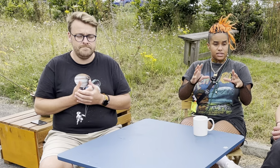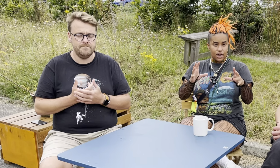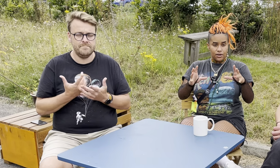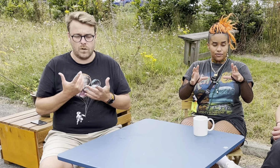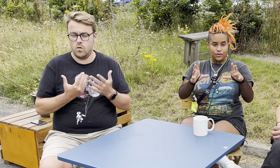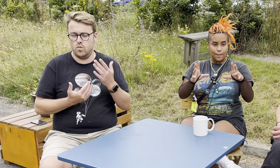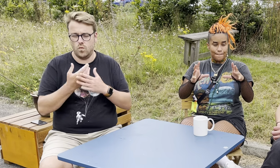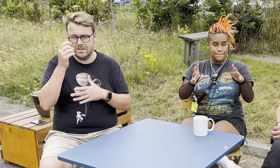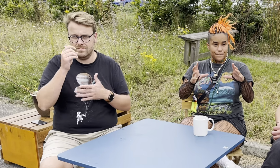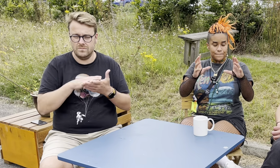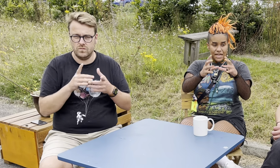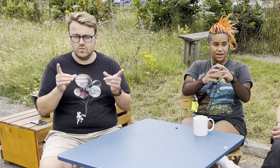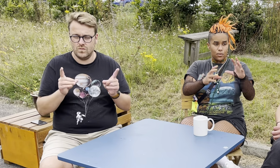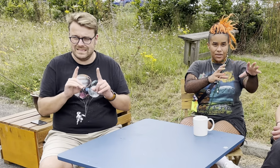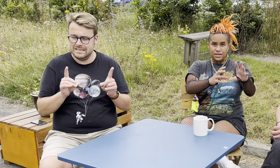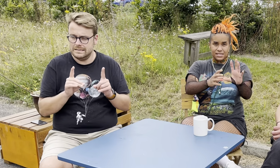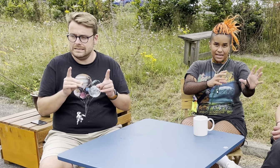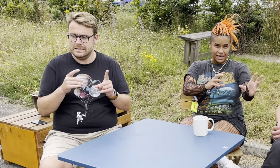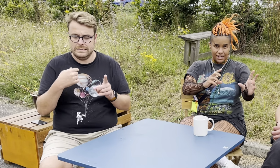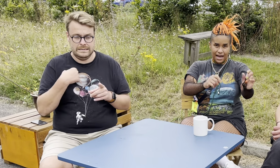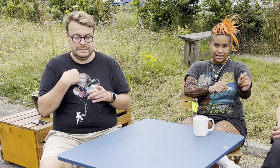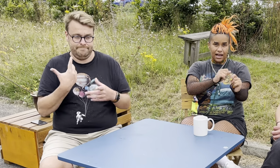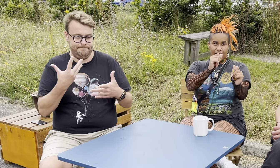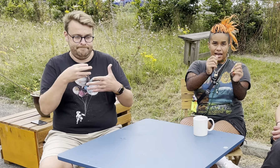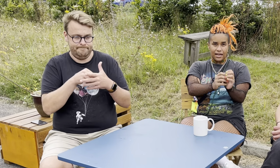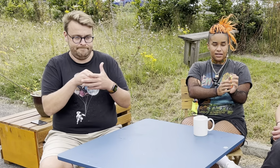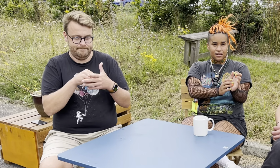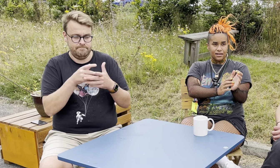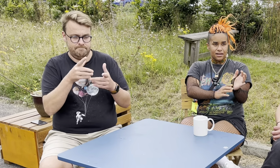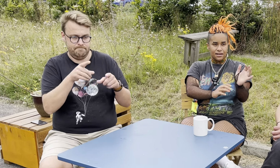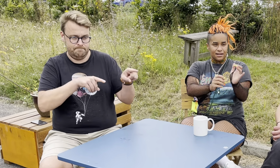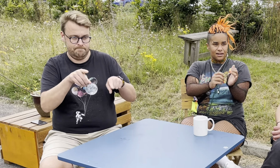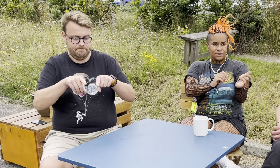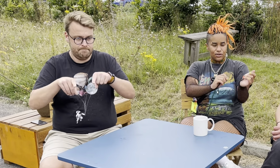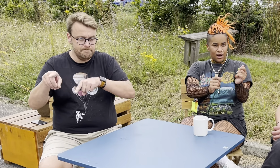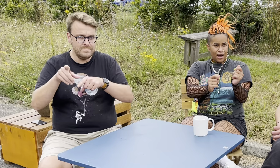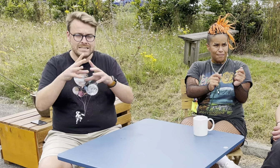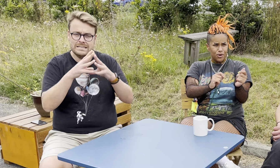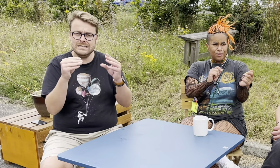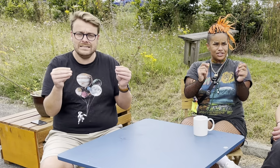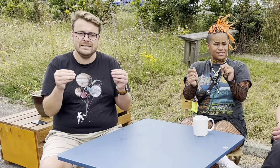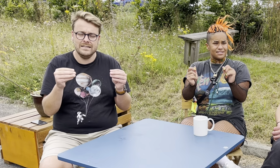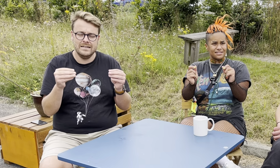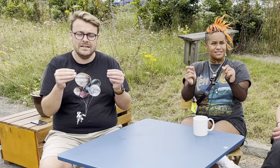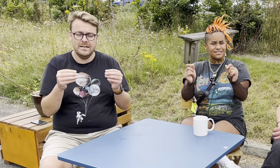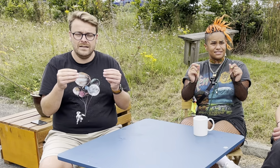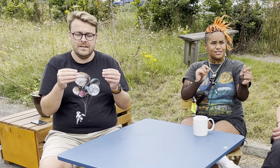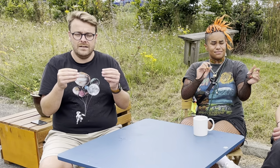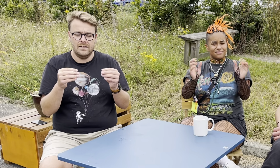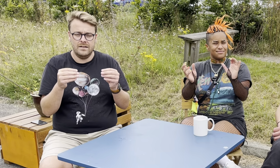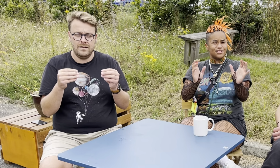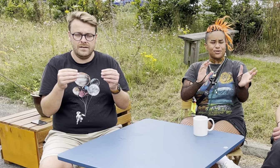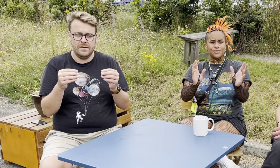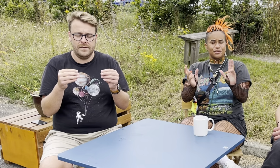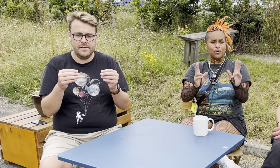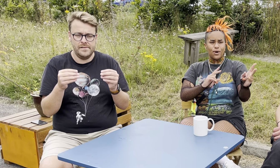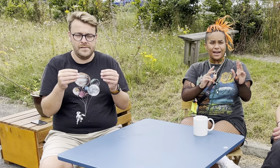kind of being with a scene and like almost sort of